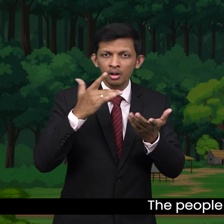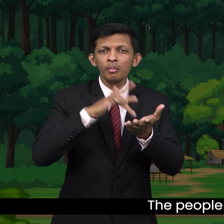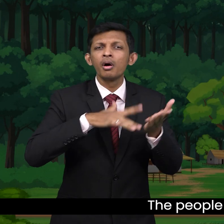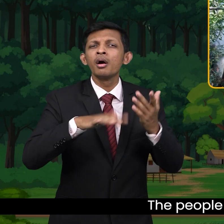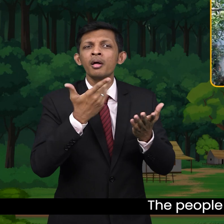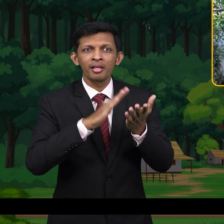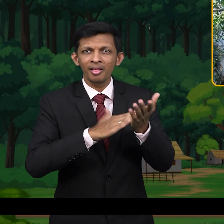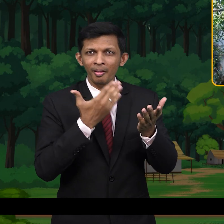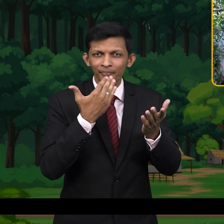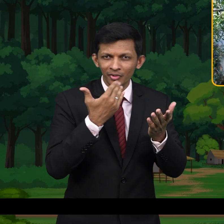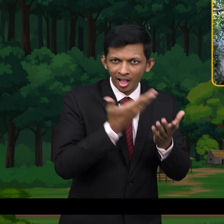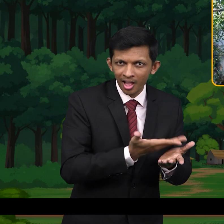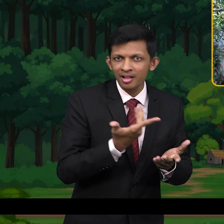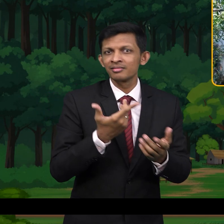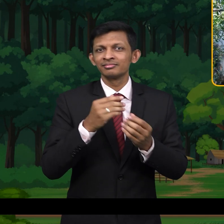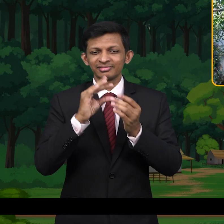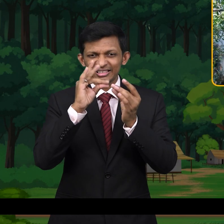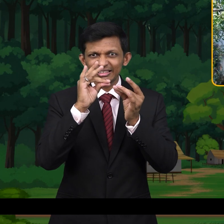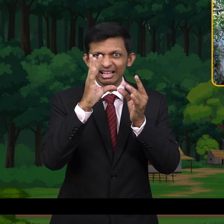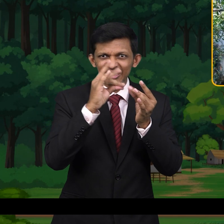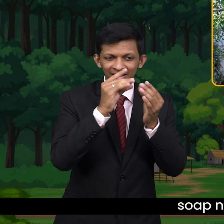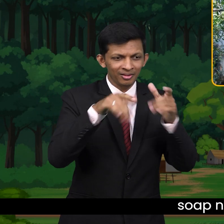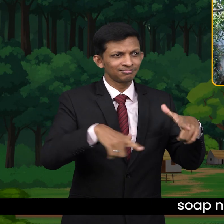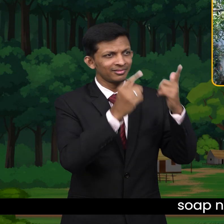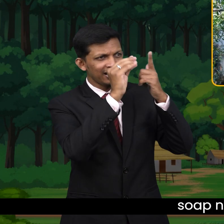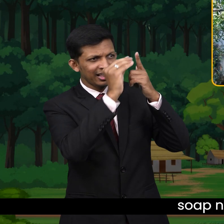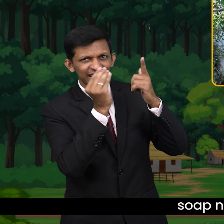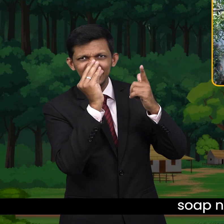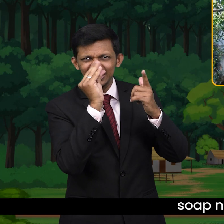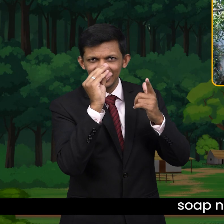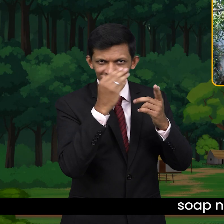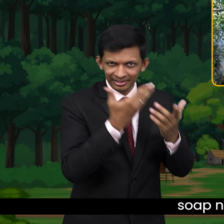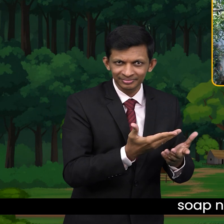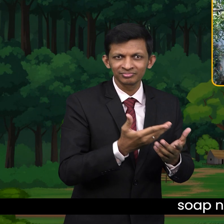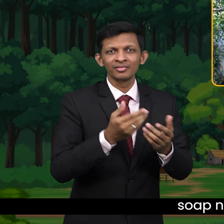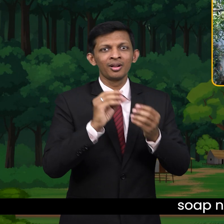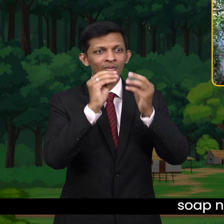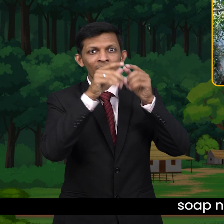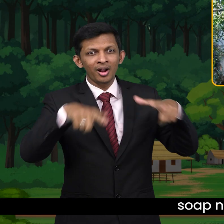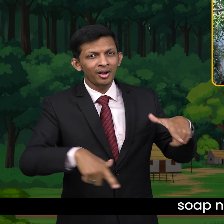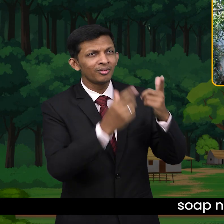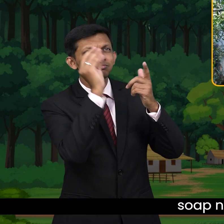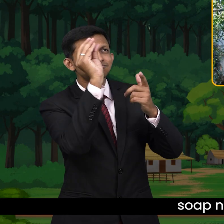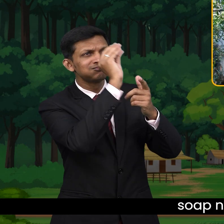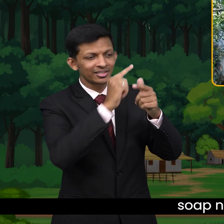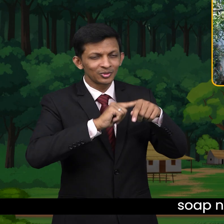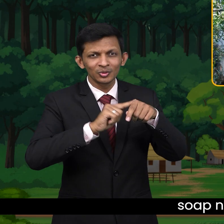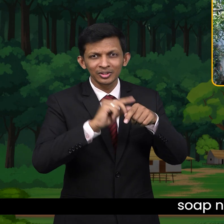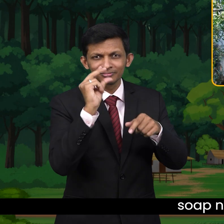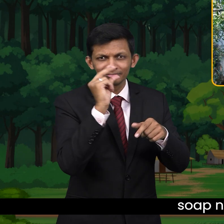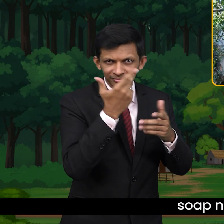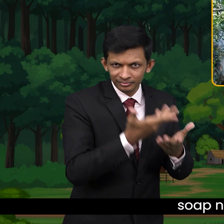to collect honey, gum, soap nuts, and other things.